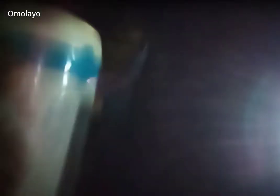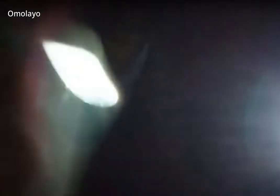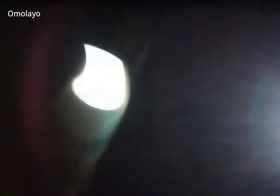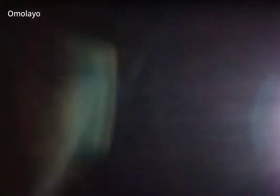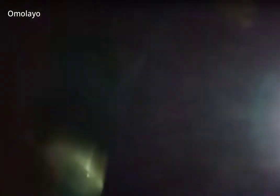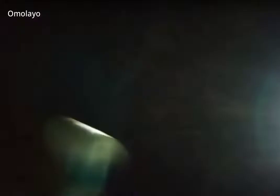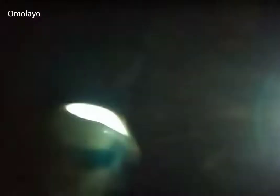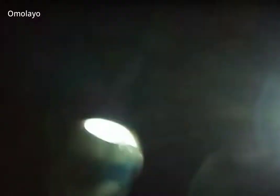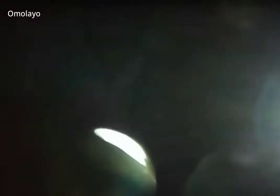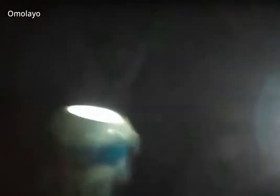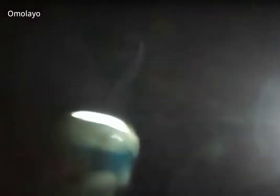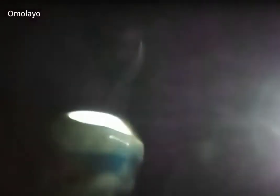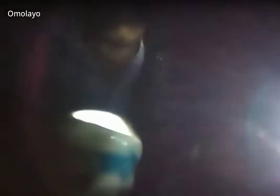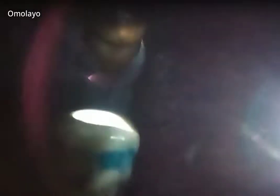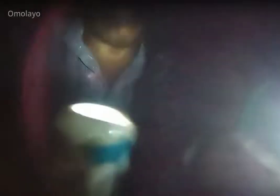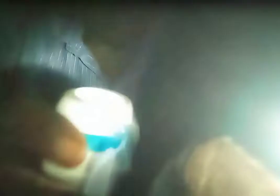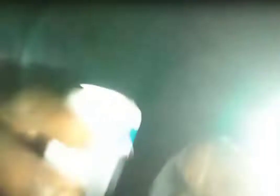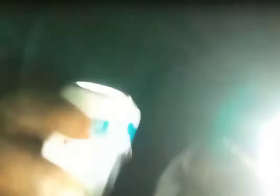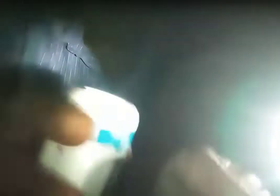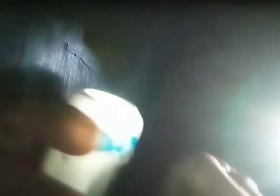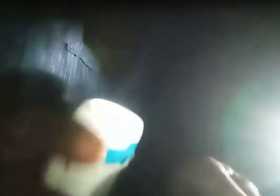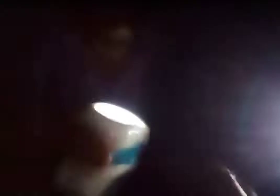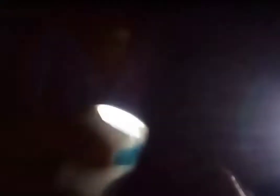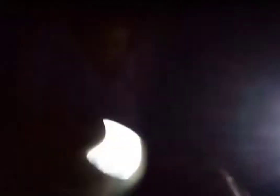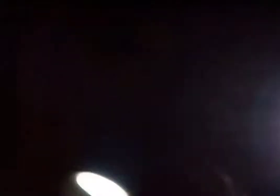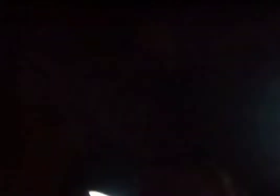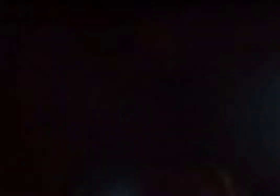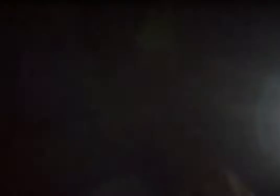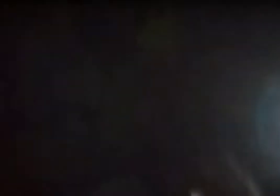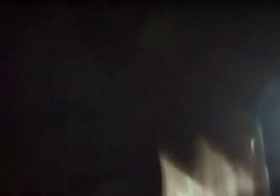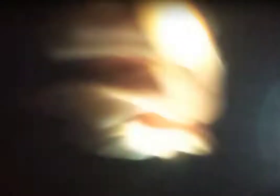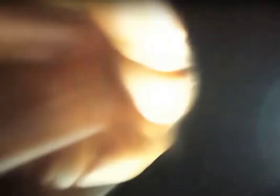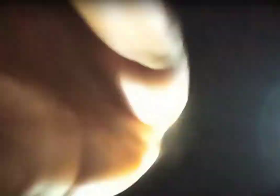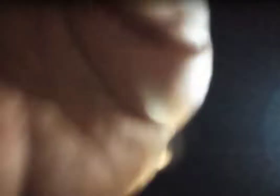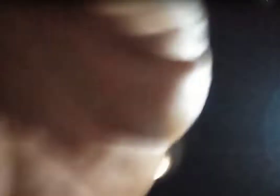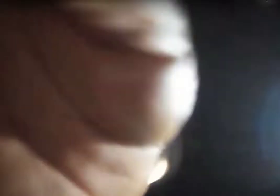Omalayo. you. Omongayo, My you're name welcome. I saved the You're number wrongly welcome. then.